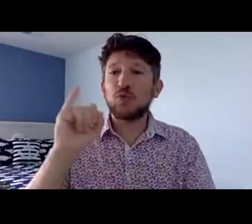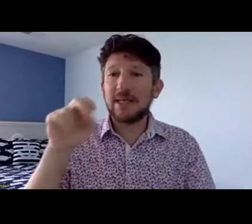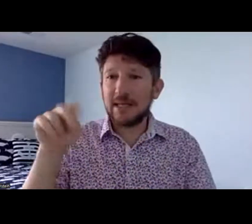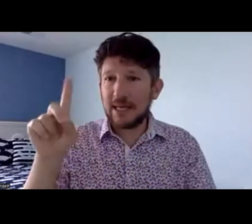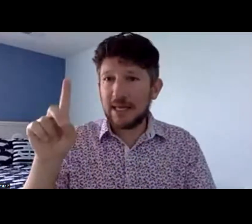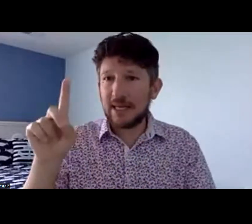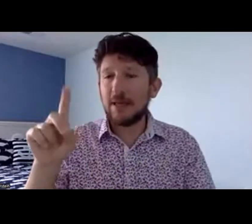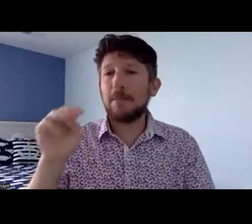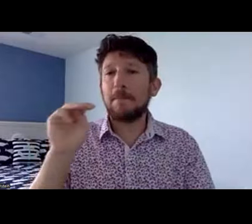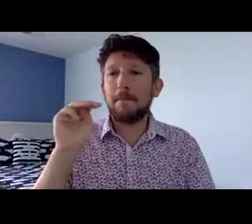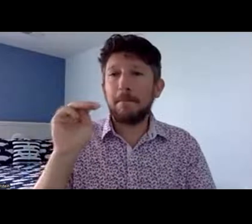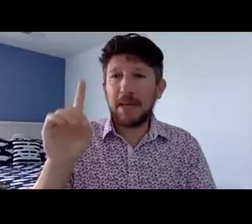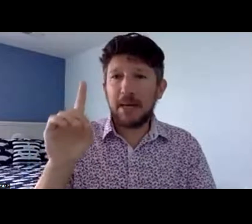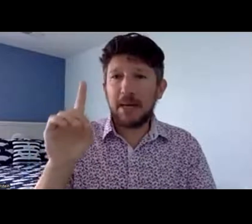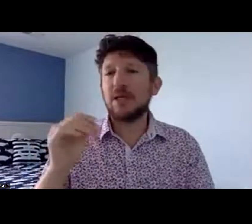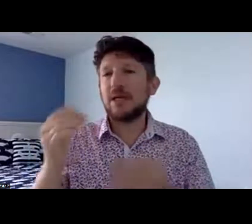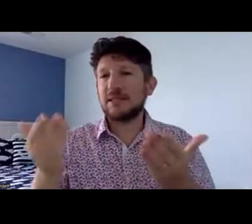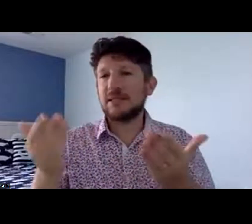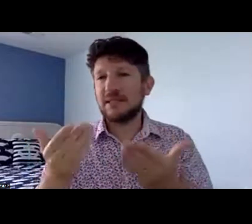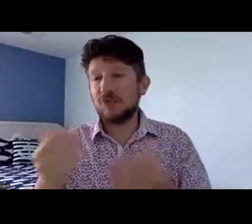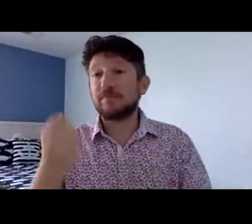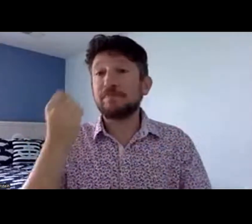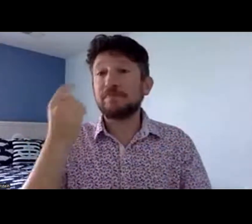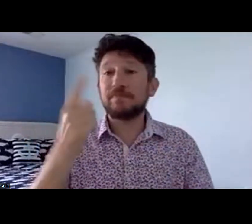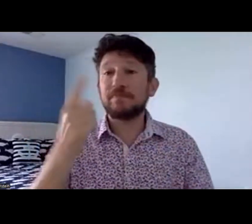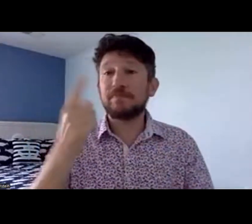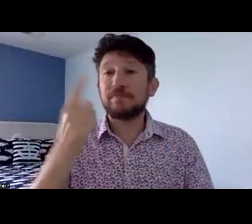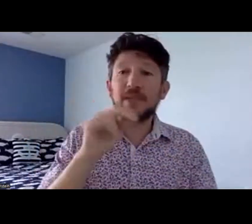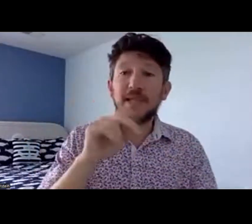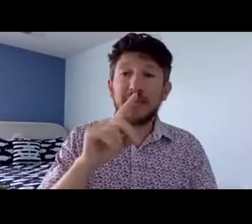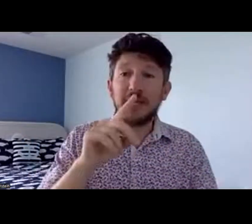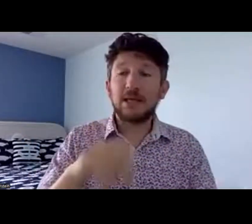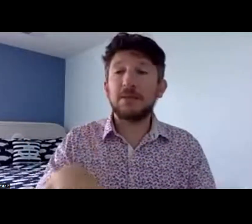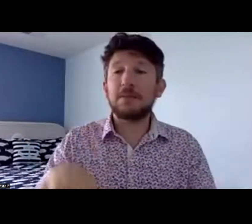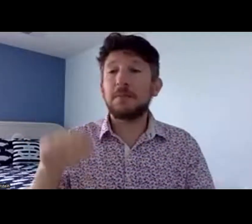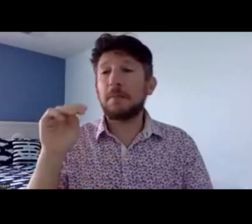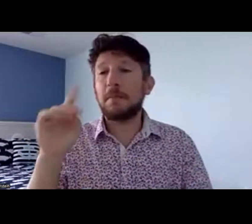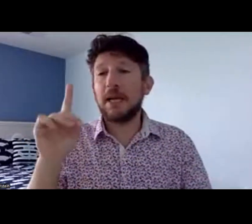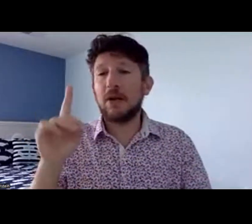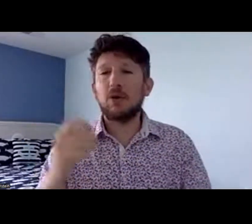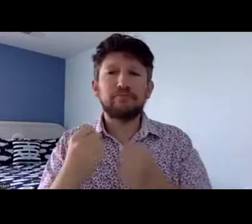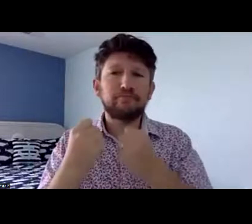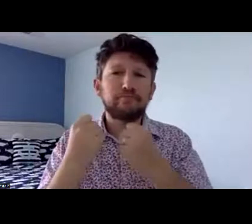at a deaf school, TSD. I've worked also in Maryland.